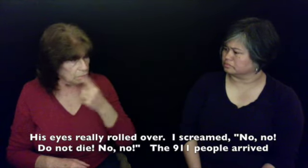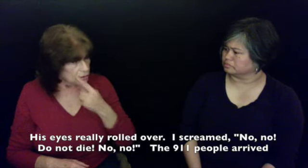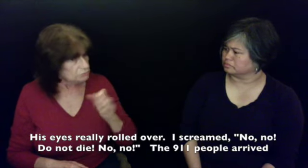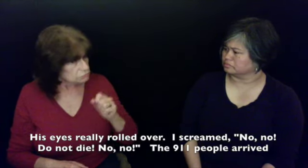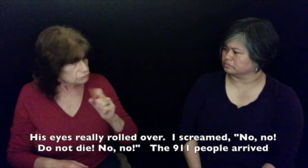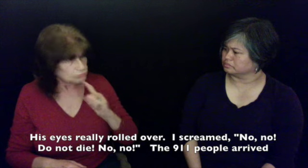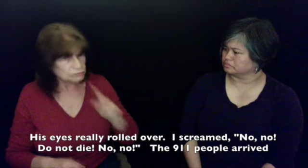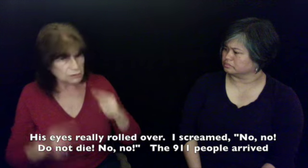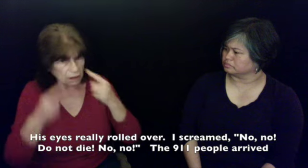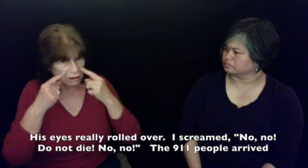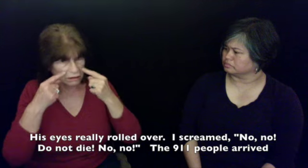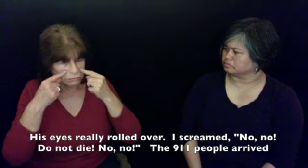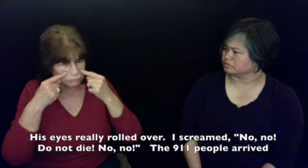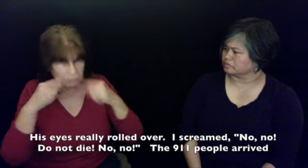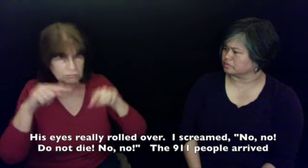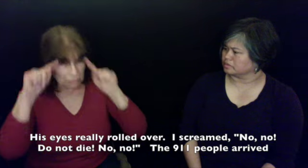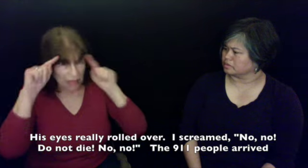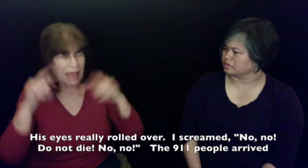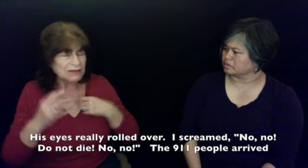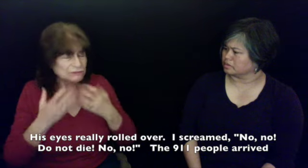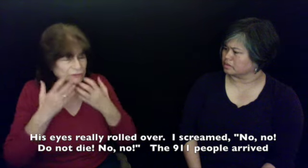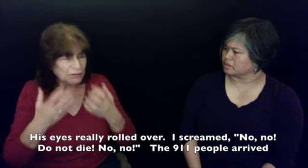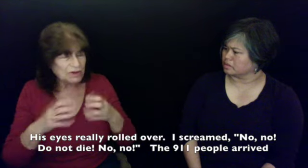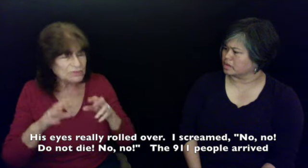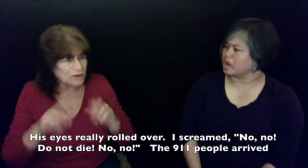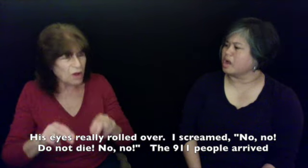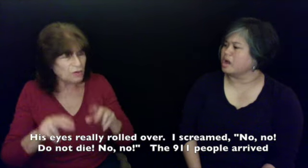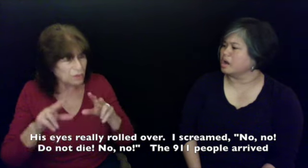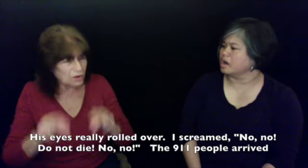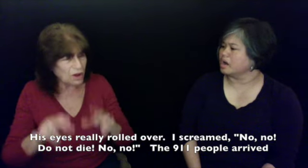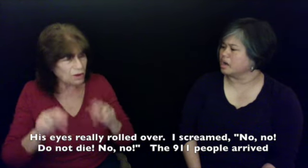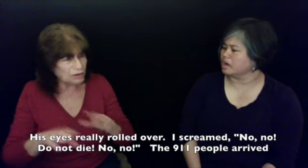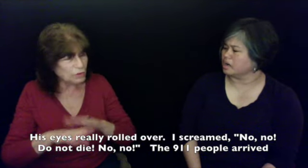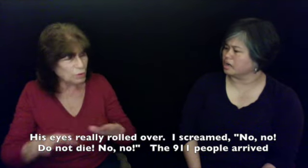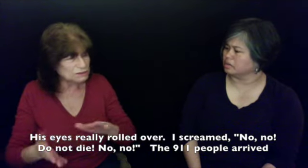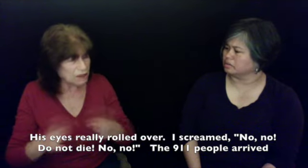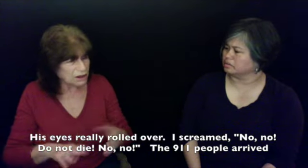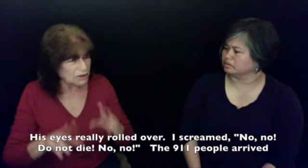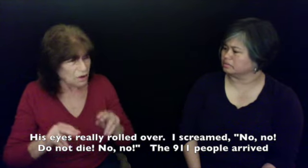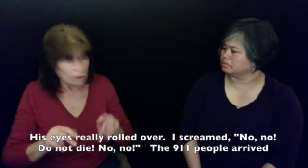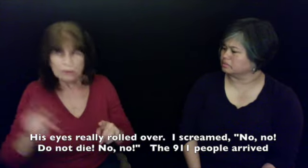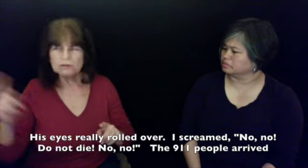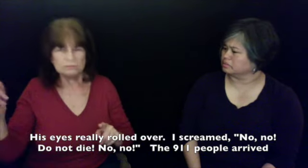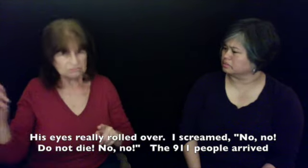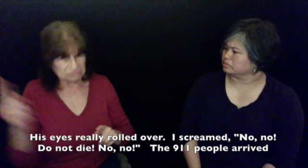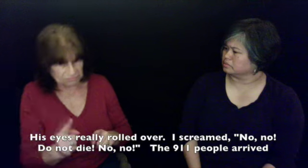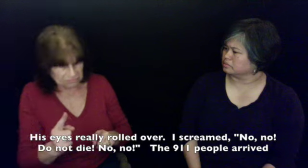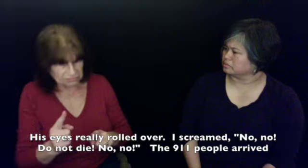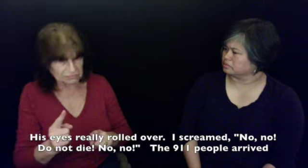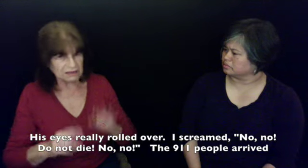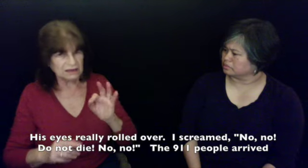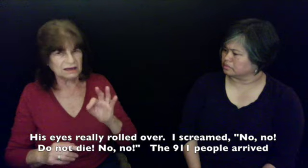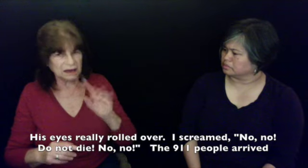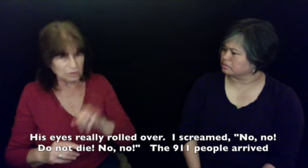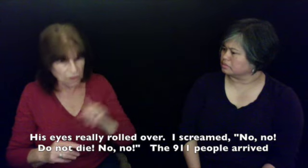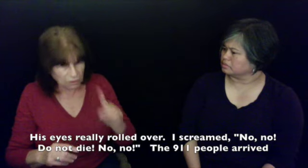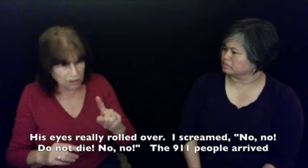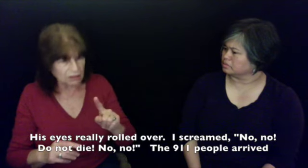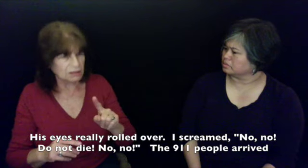His eyes really did roll over. I screamed, "No, no, do not die. No, no." The 911 people